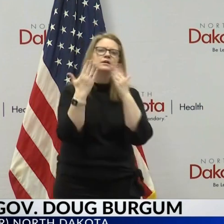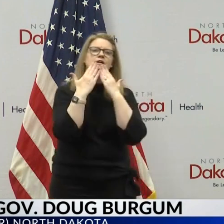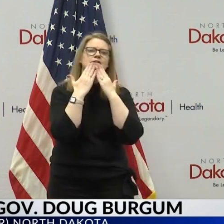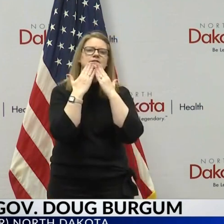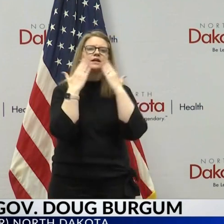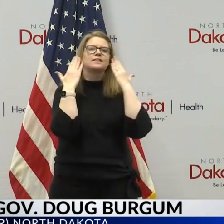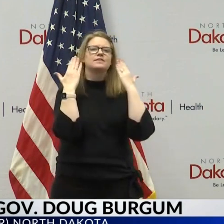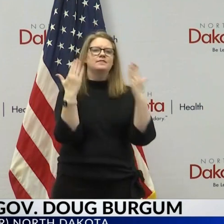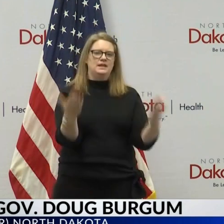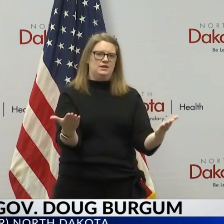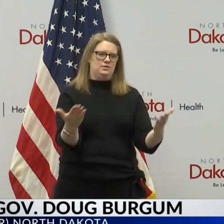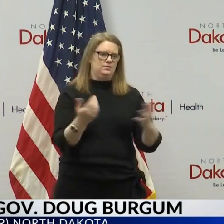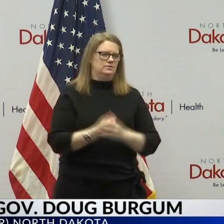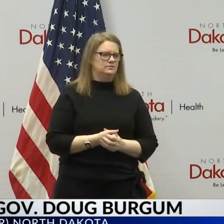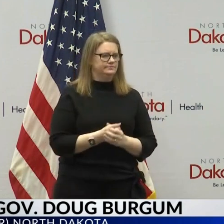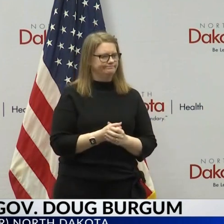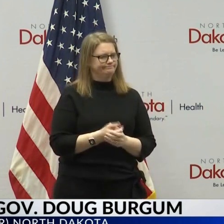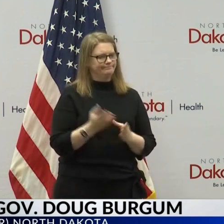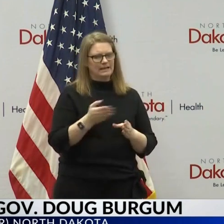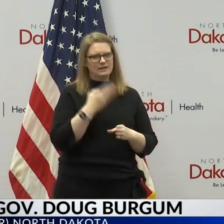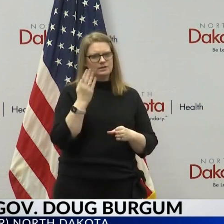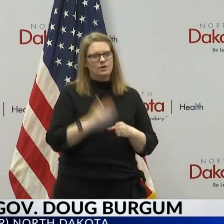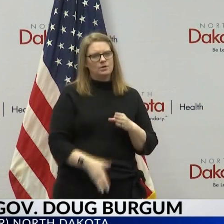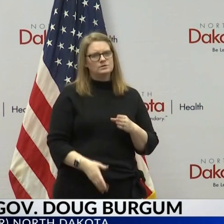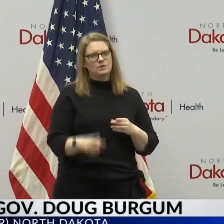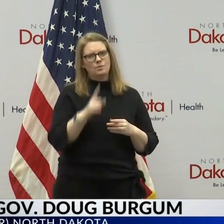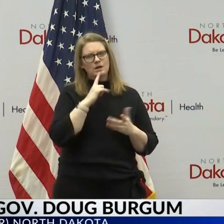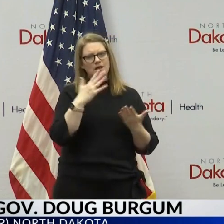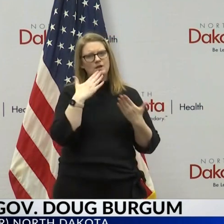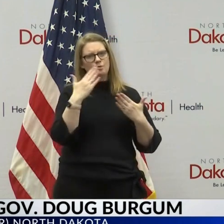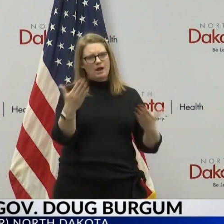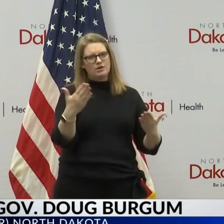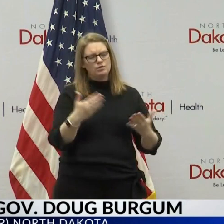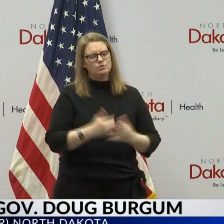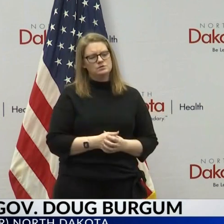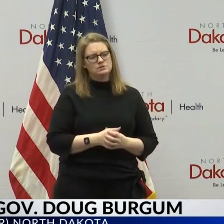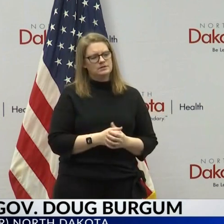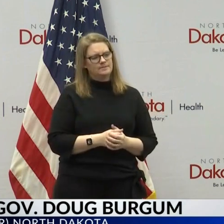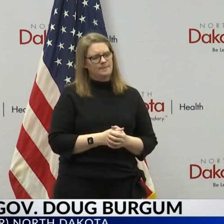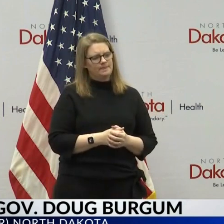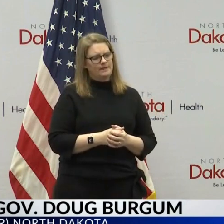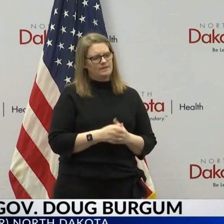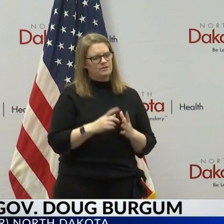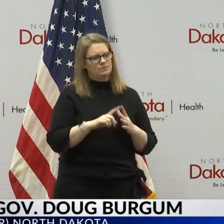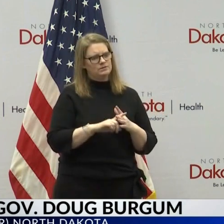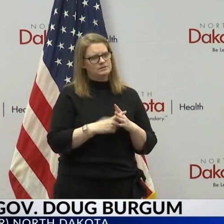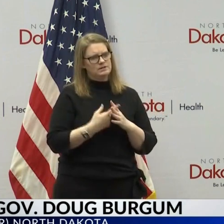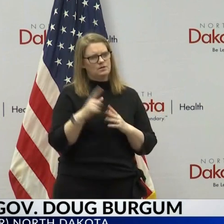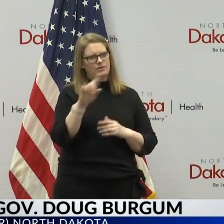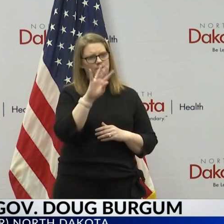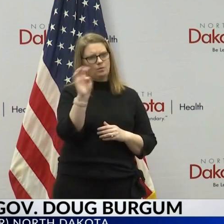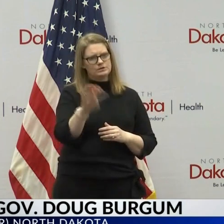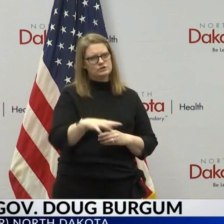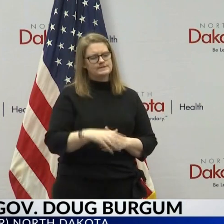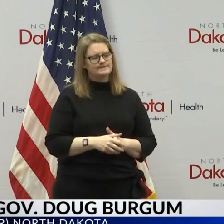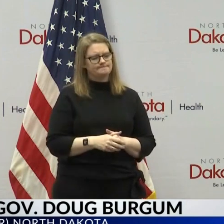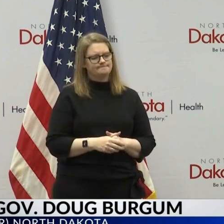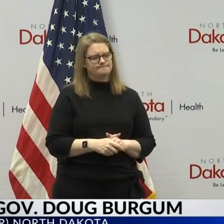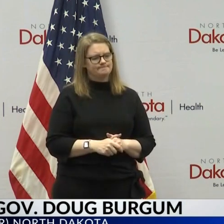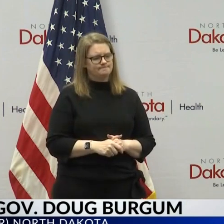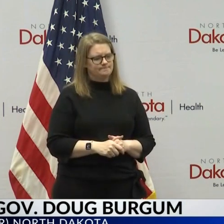you. In closing, a couple gratitude thoughts, and then we'll go to Q&A.